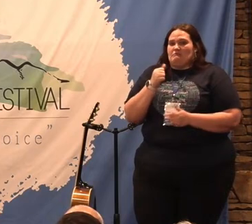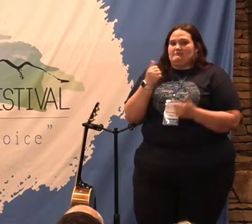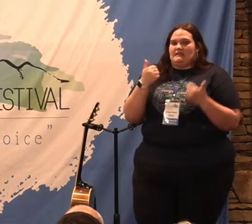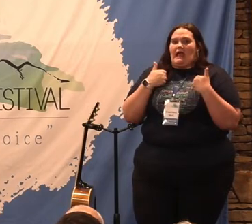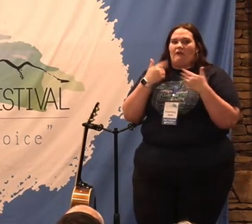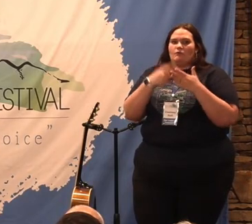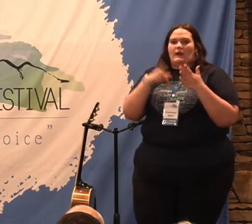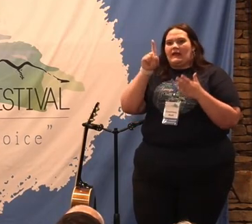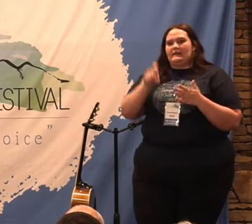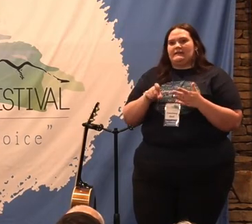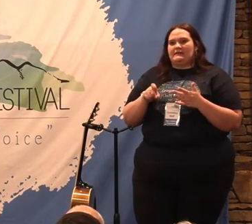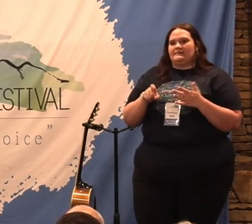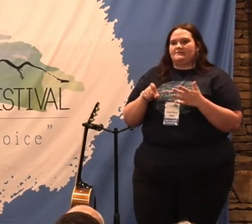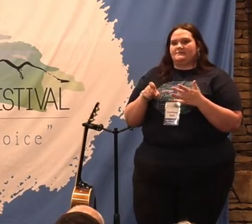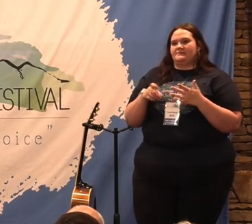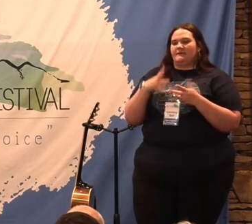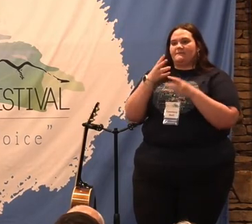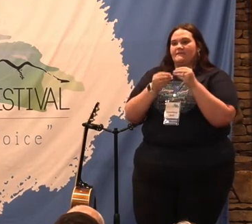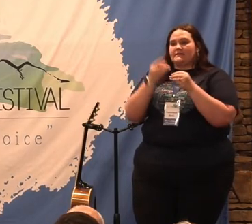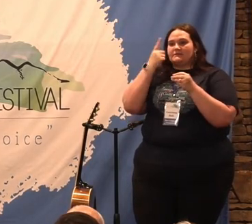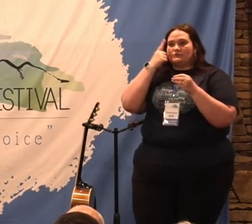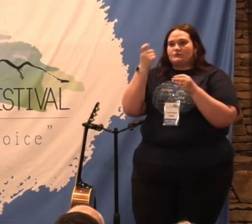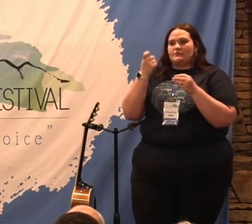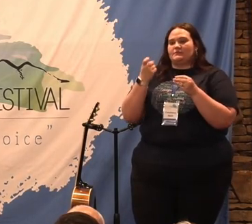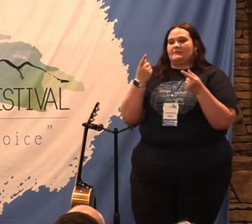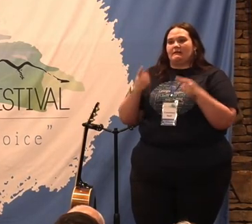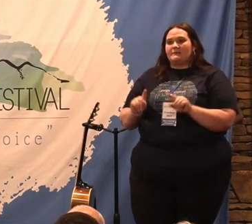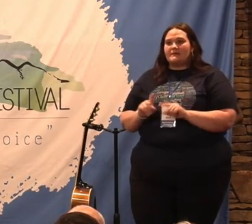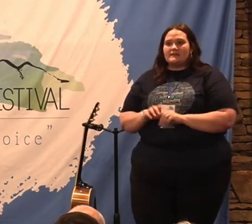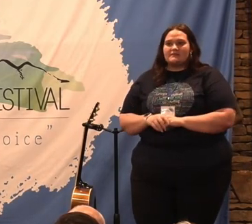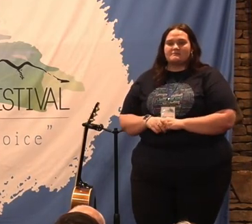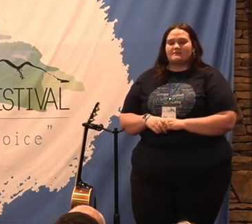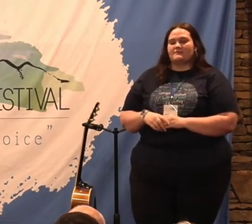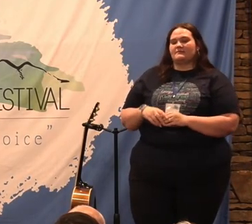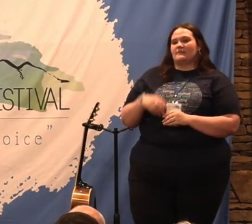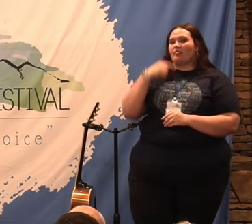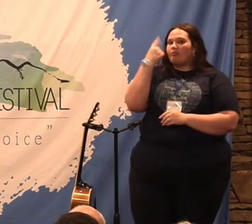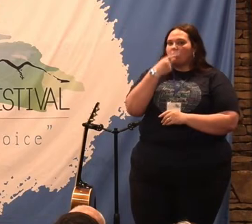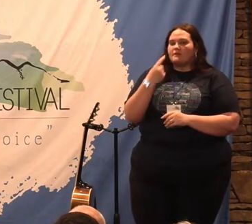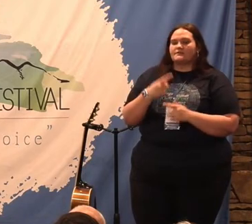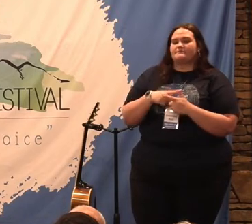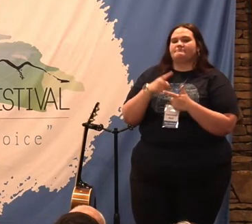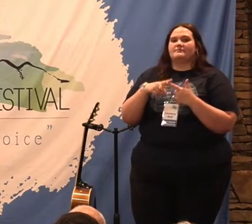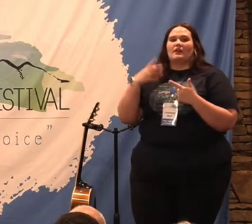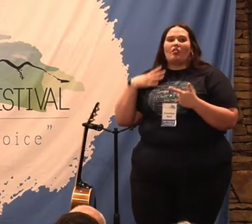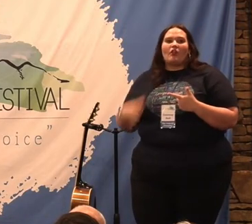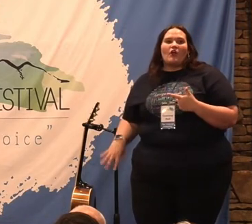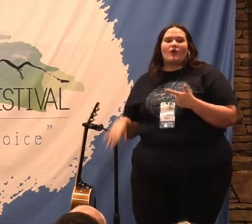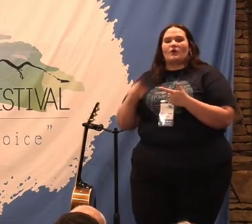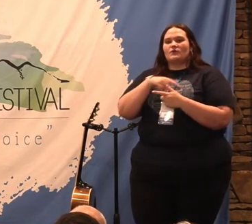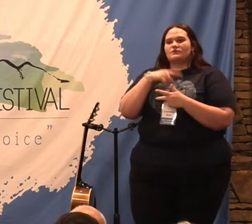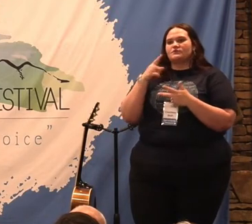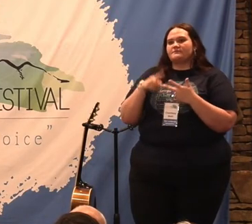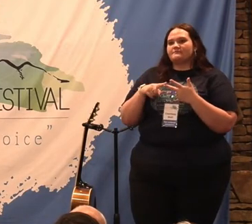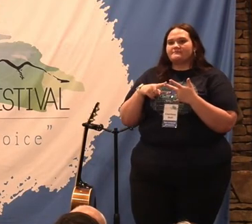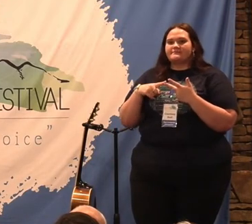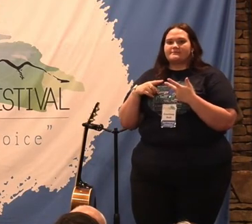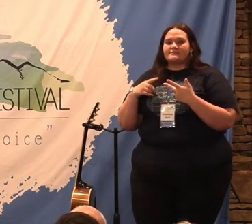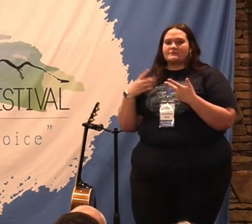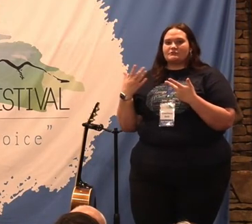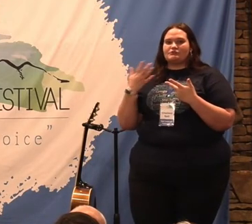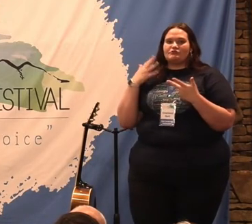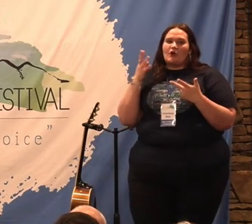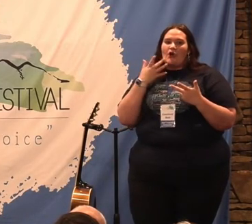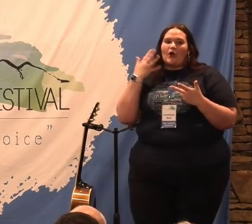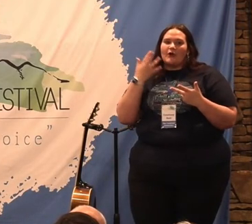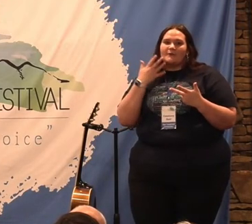put the dream together, you know? The looks, the clothes, the charm, the fairy godmother.